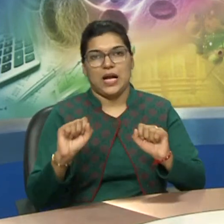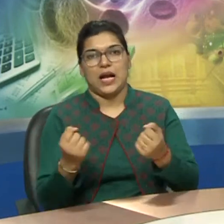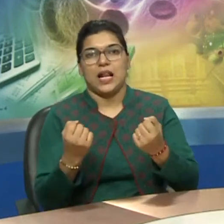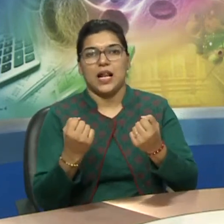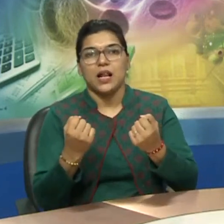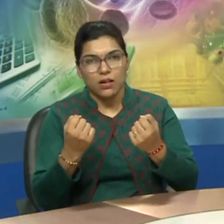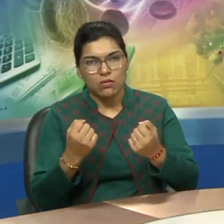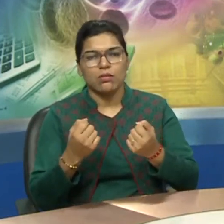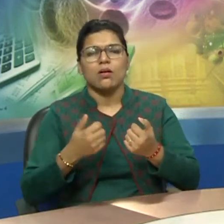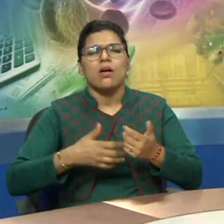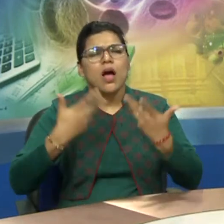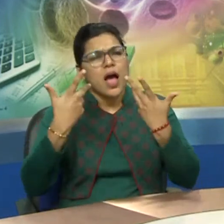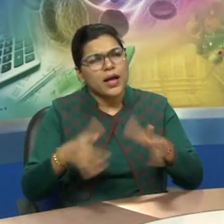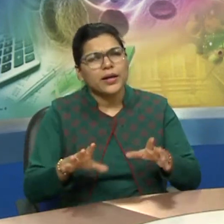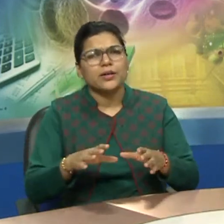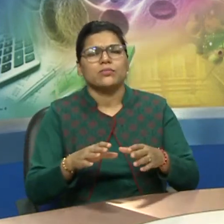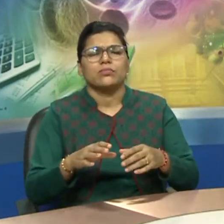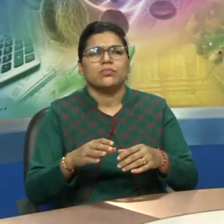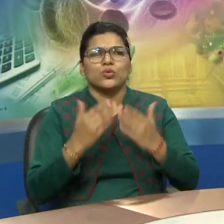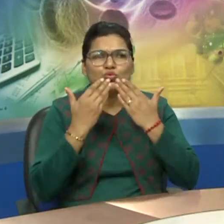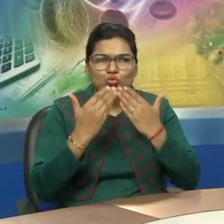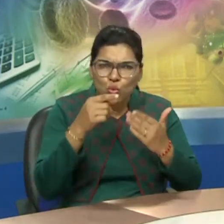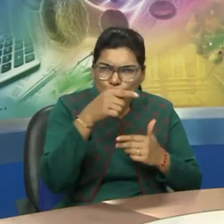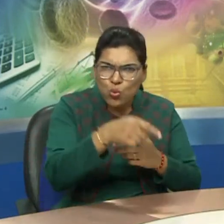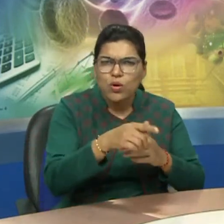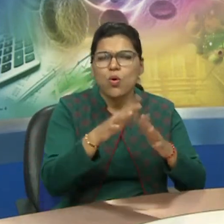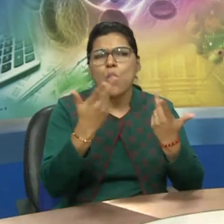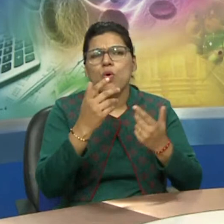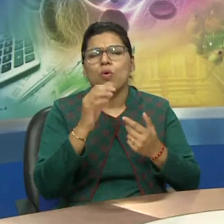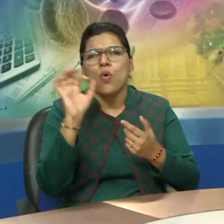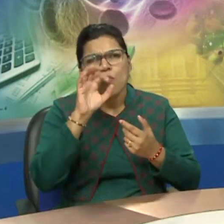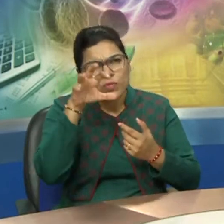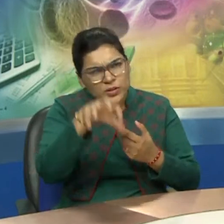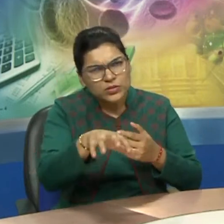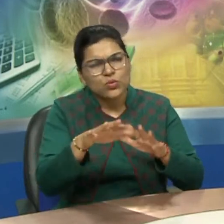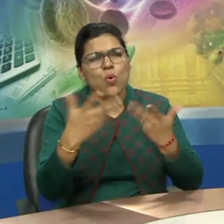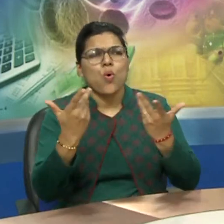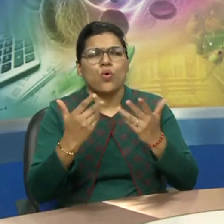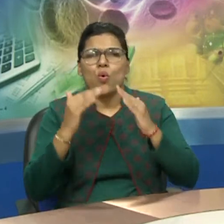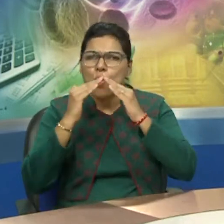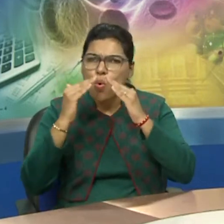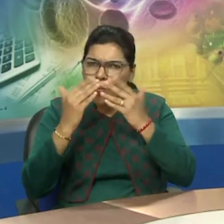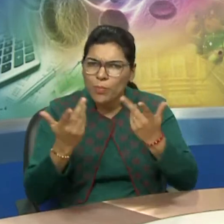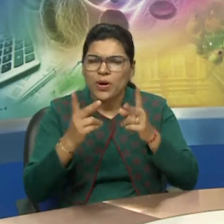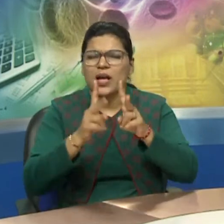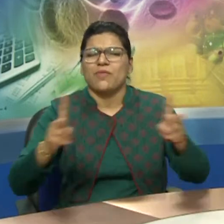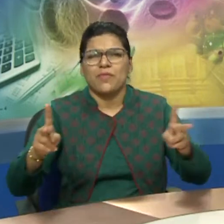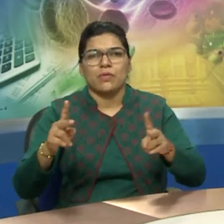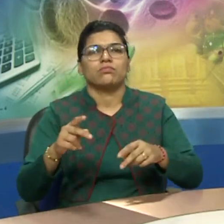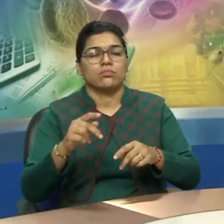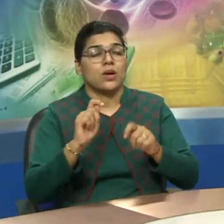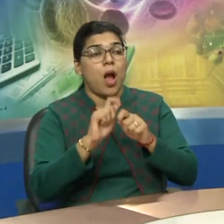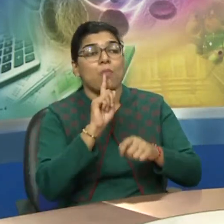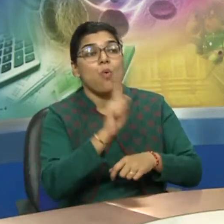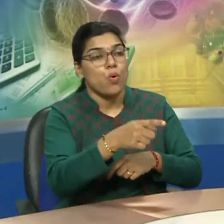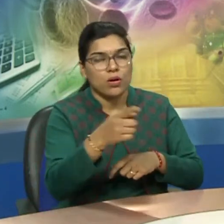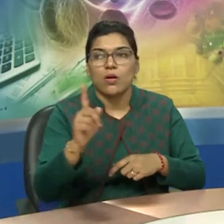This word is willing. Willing means something you are able to do and you